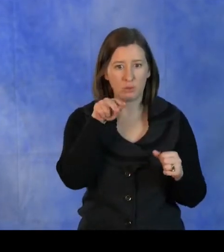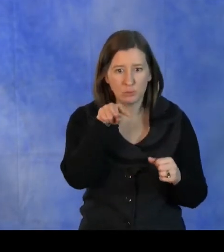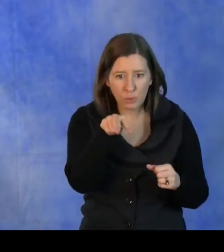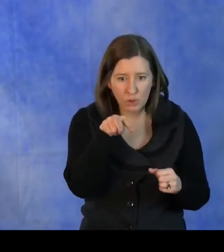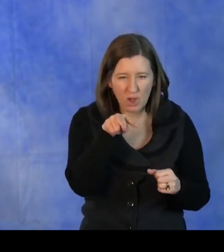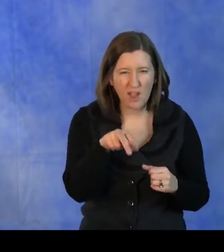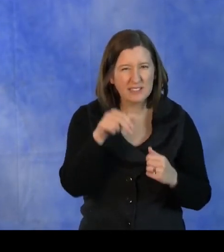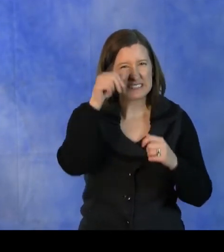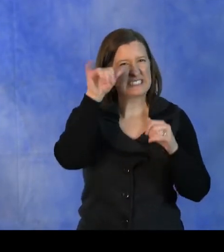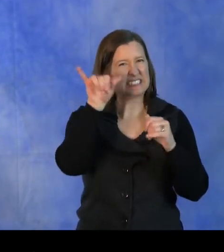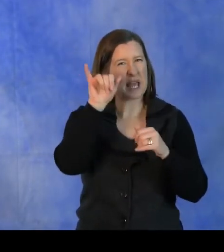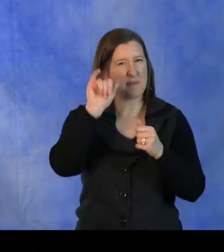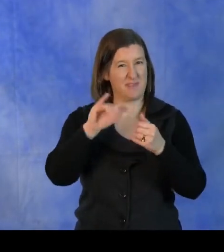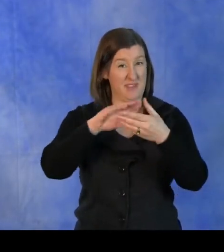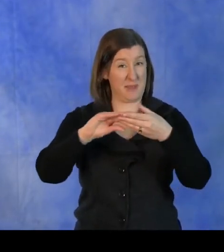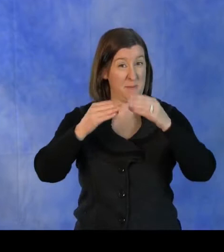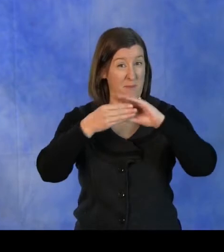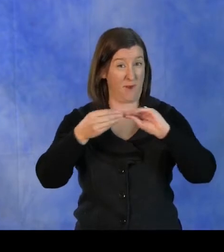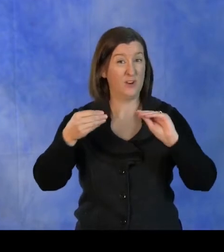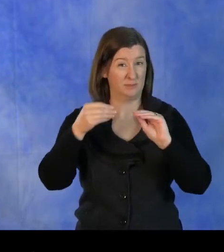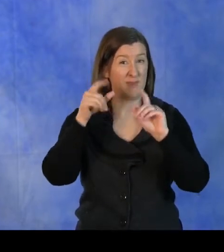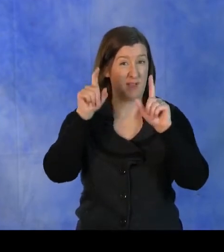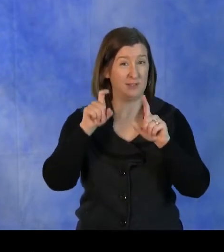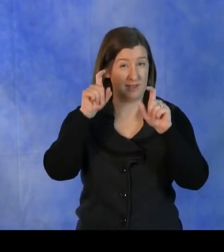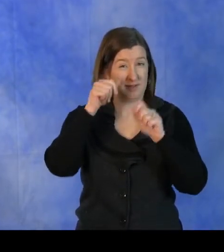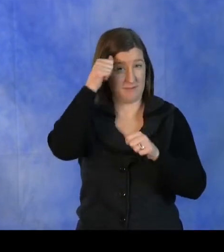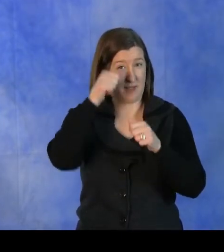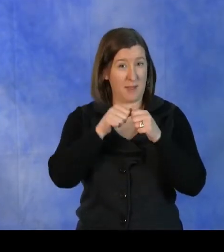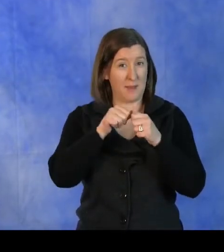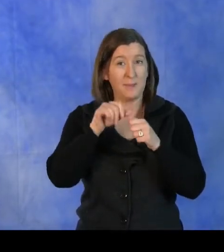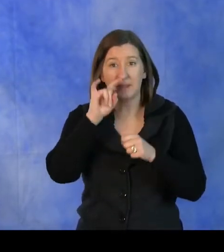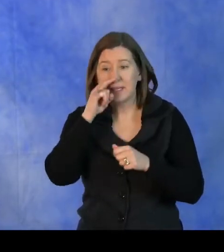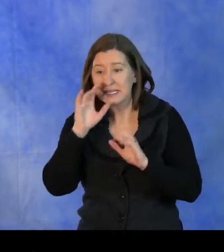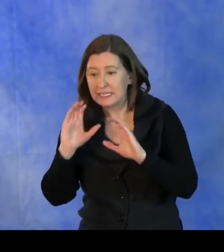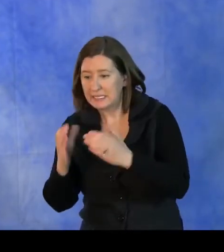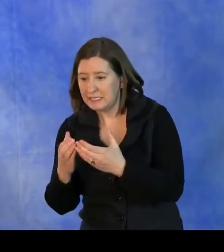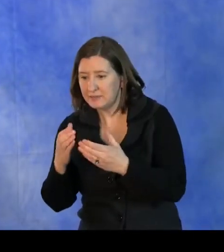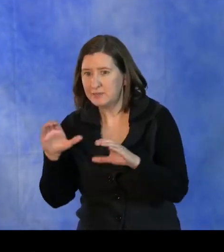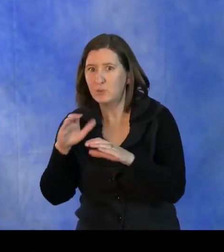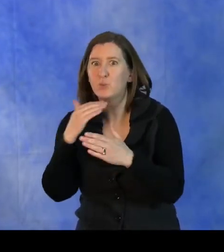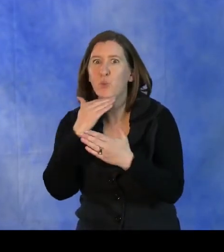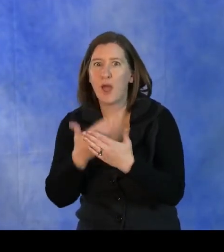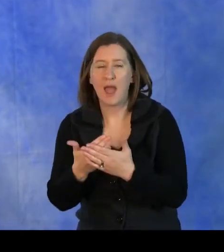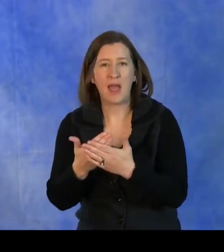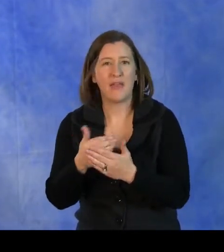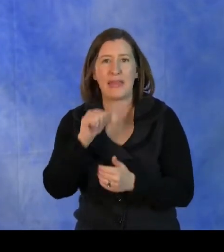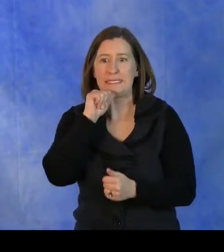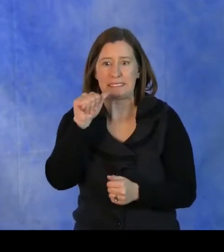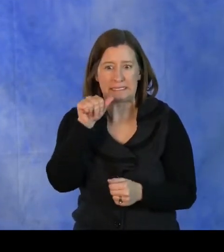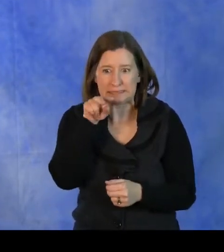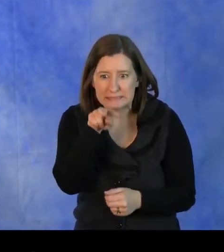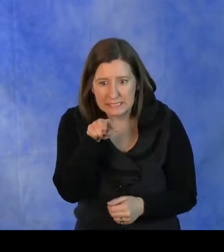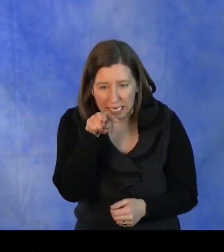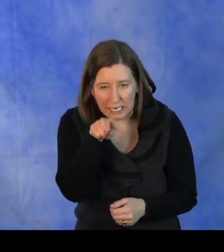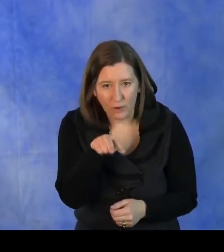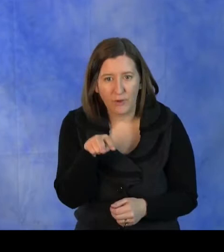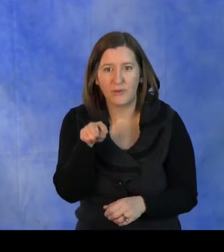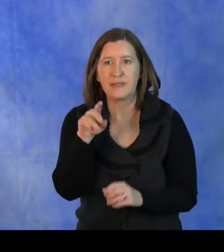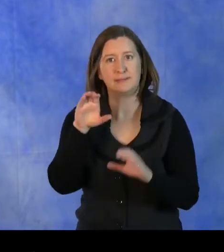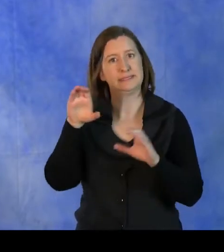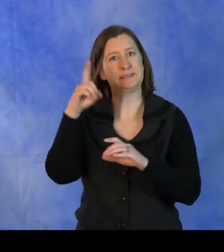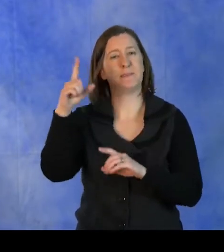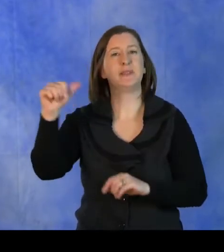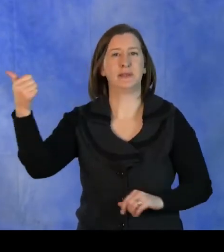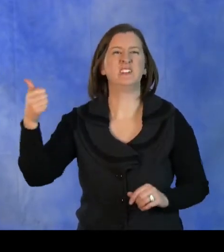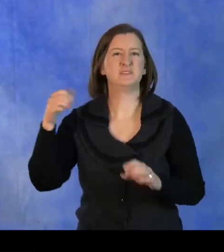walk away and not sit there staring at the pastry. Remember like the marshmallow experiment? The students that did well